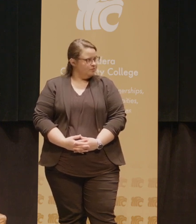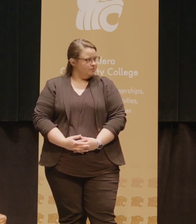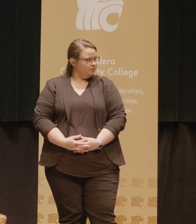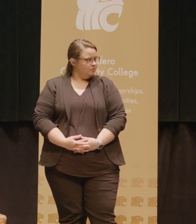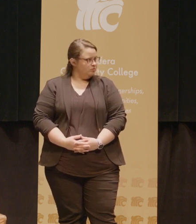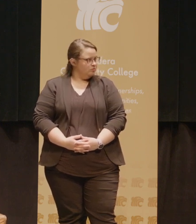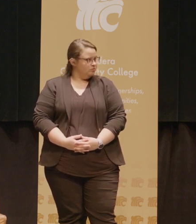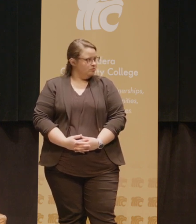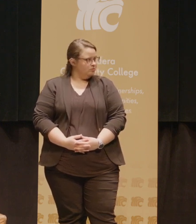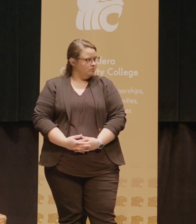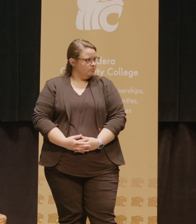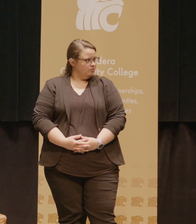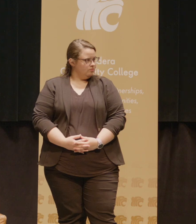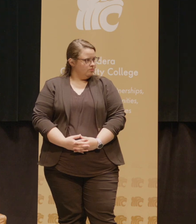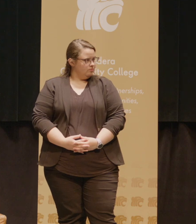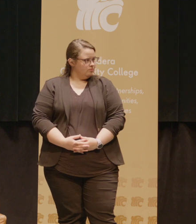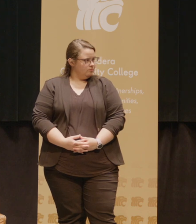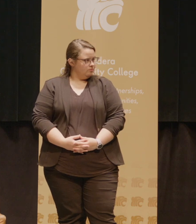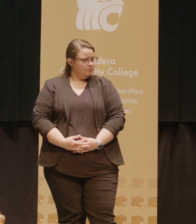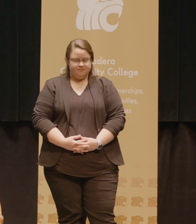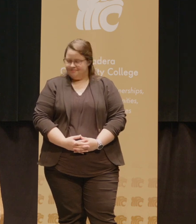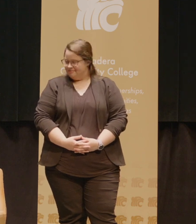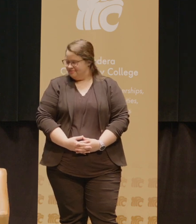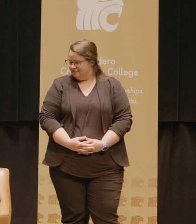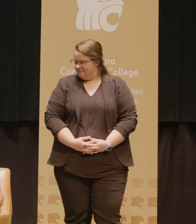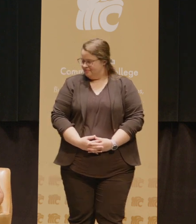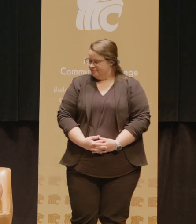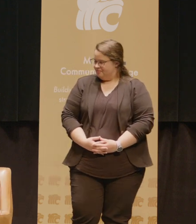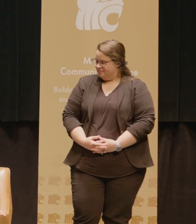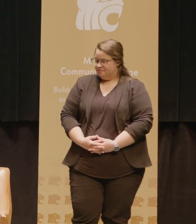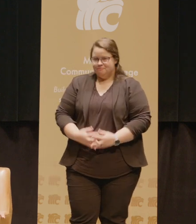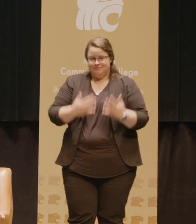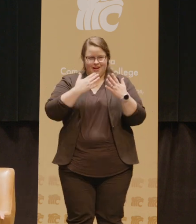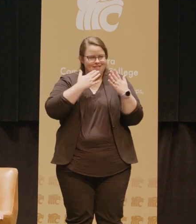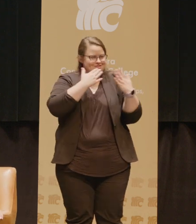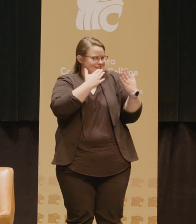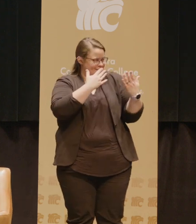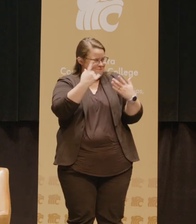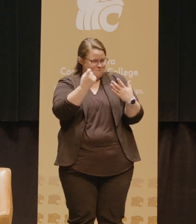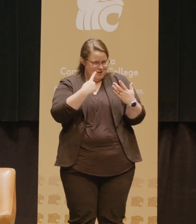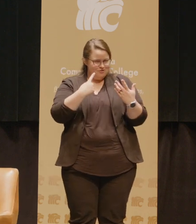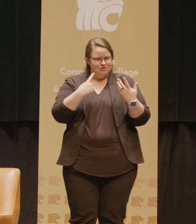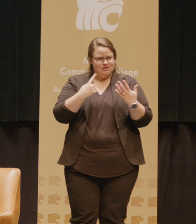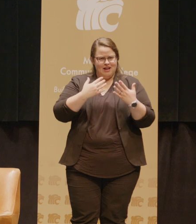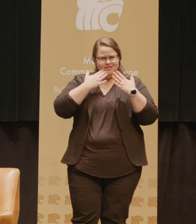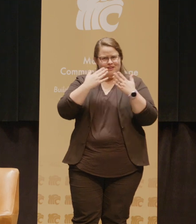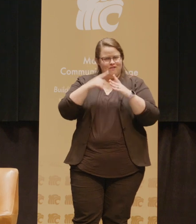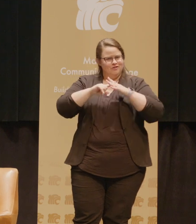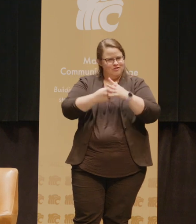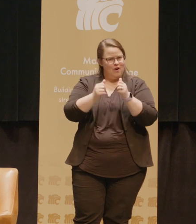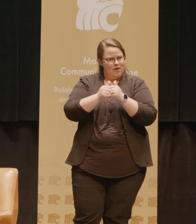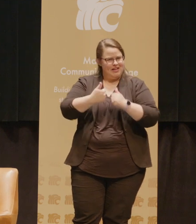share how those in higher education could have compassion for our students. Thank you for the question, and thank you for starting off